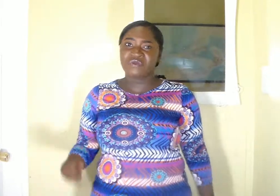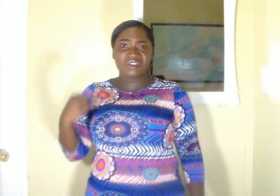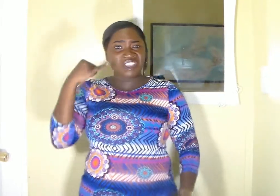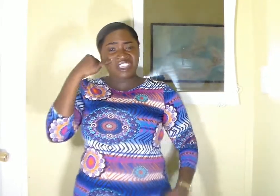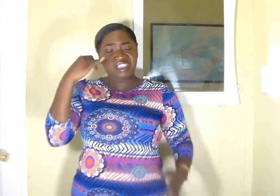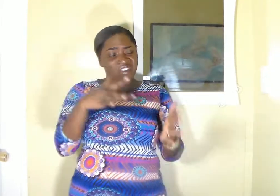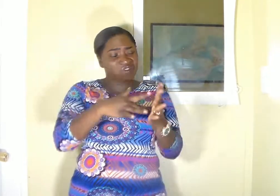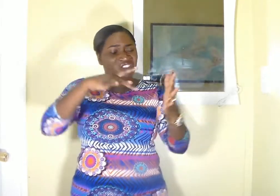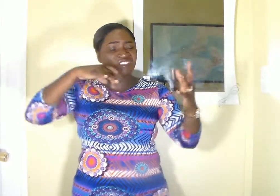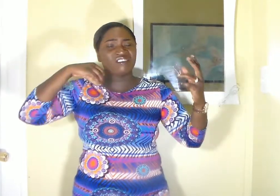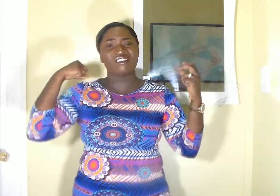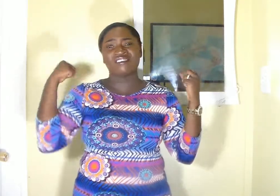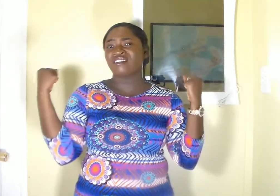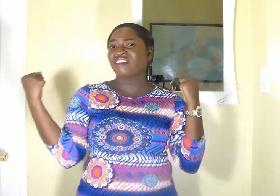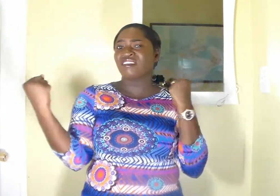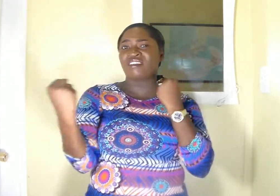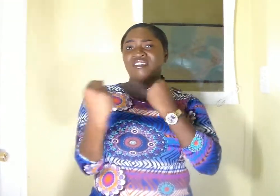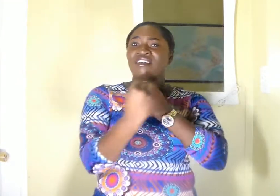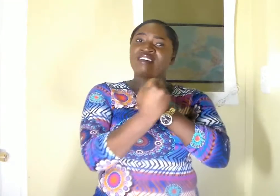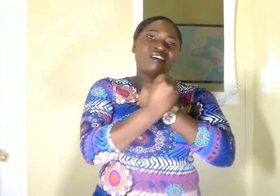If this is love